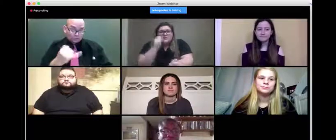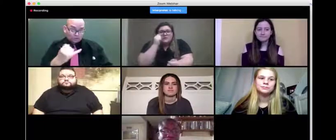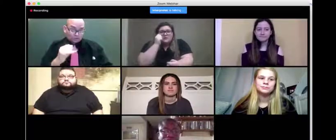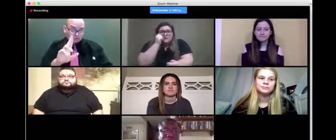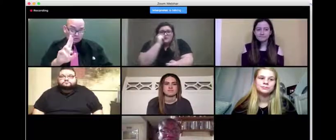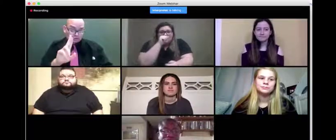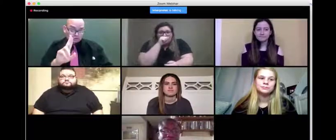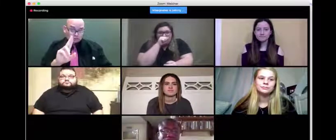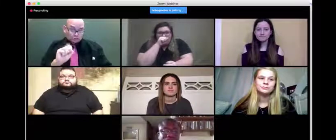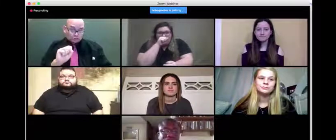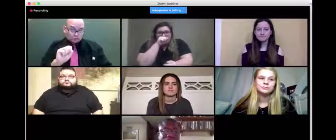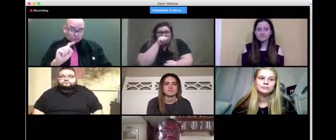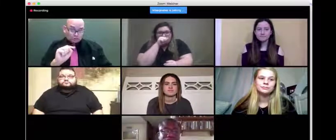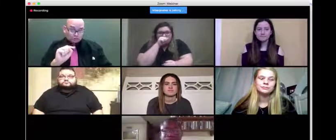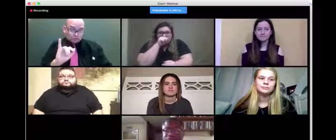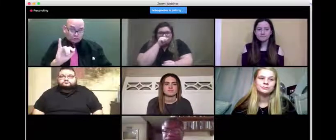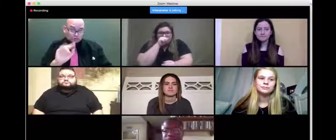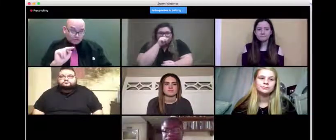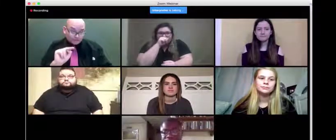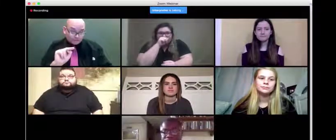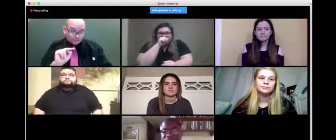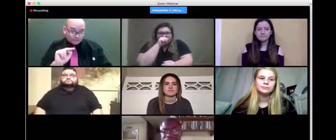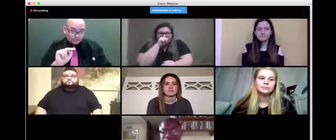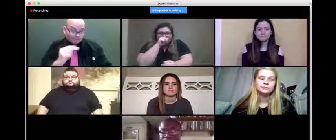Oh, me? Okay.